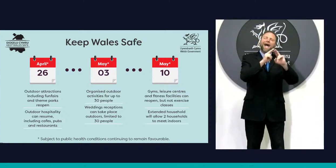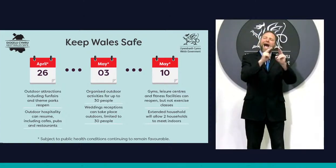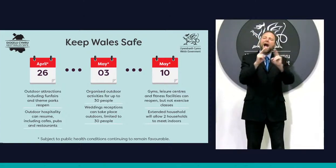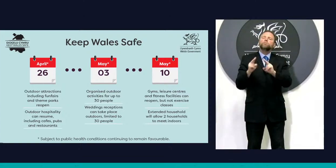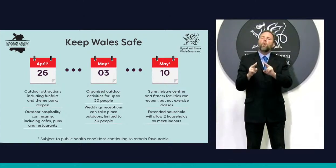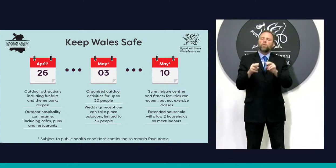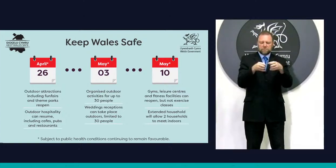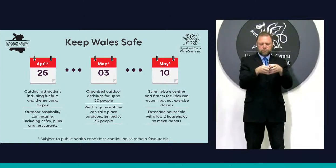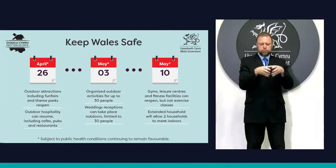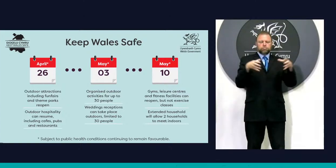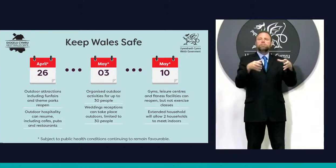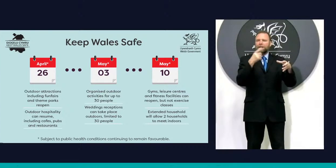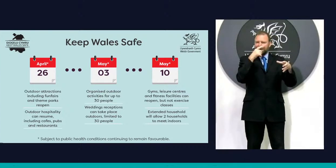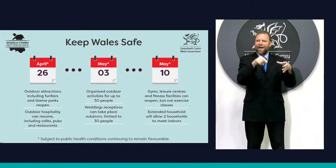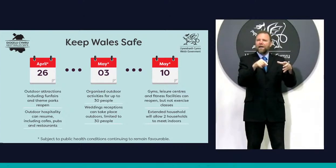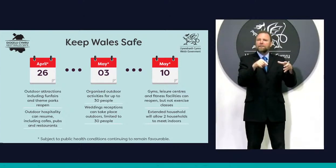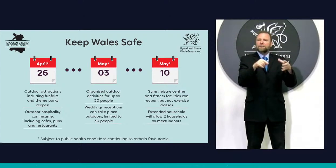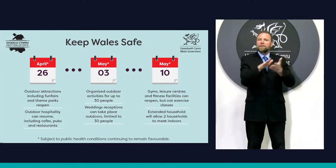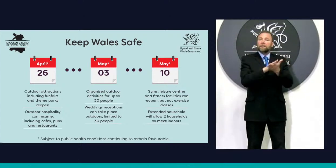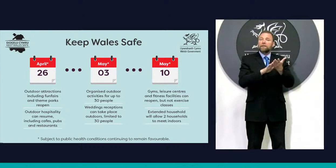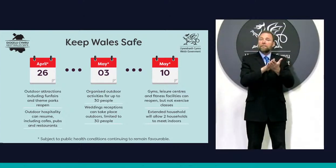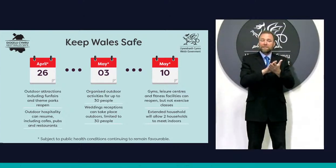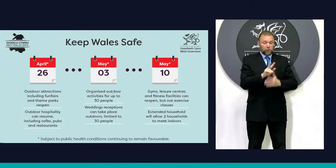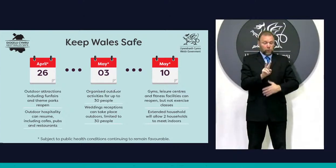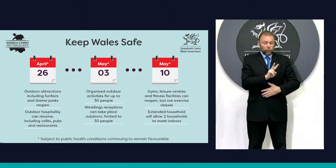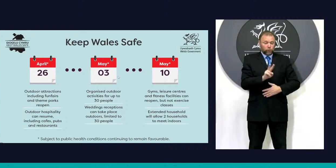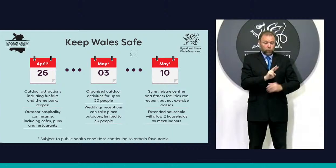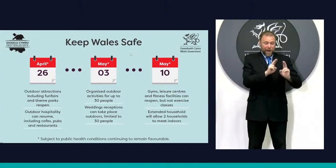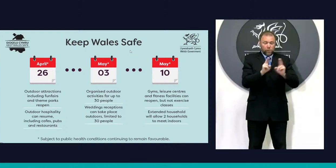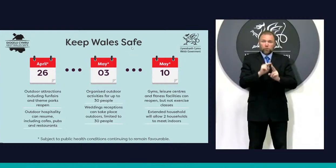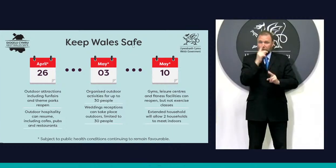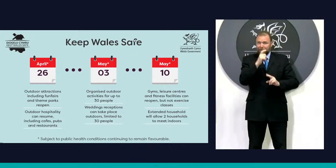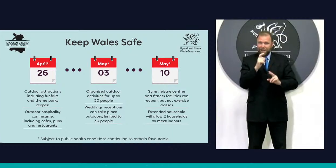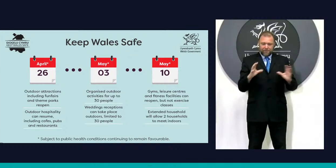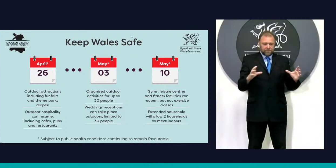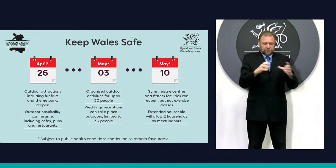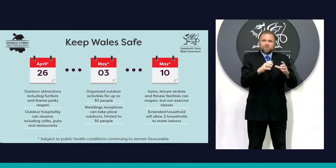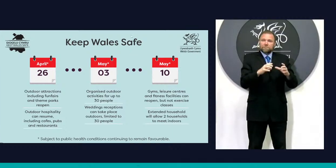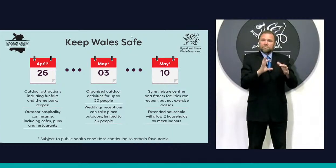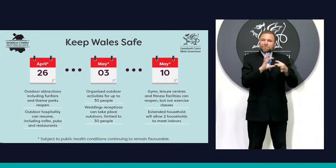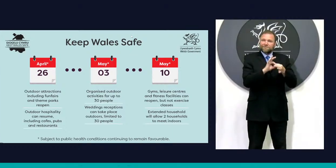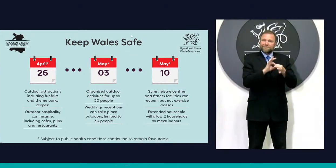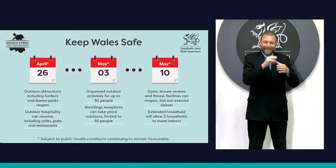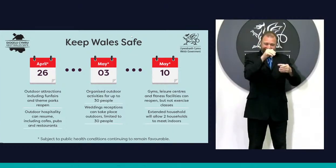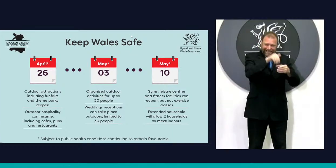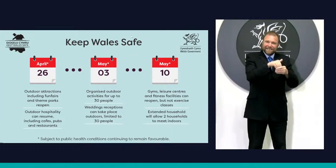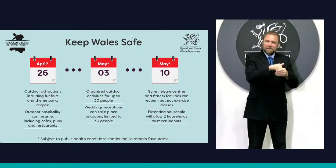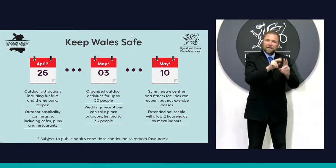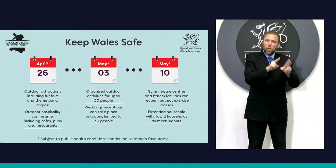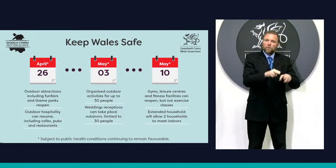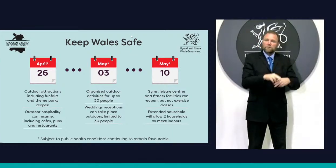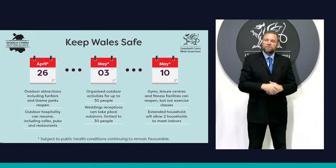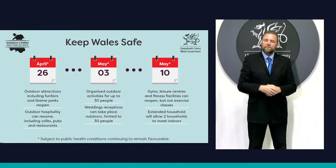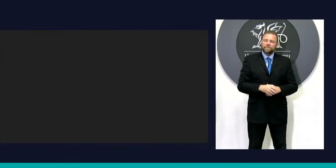reinstated. Two households able to meet and have contact indoors.